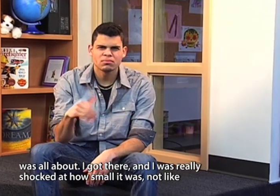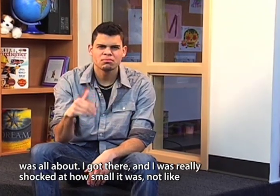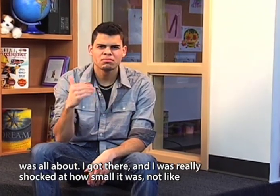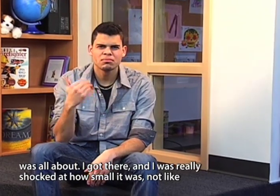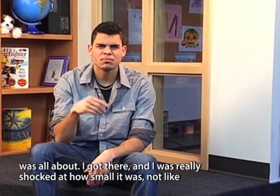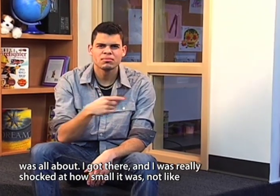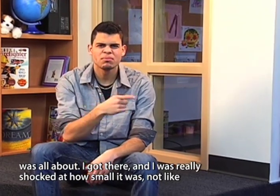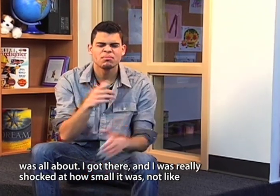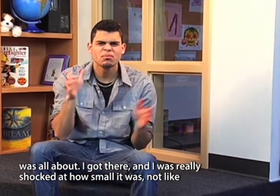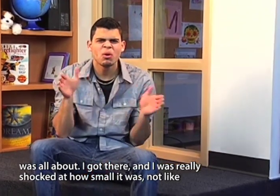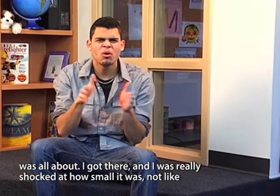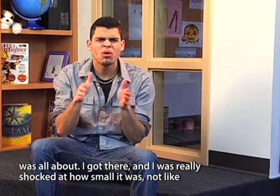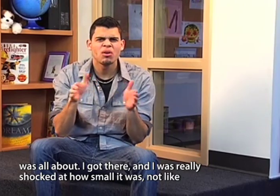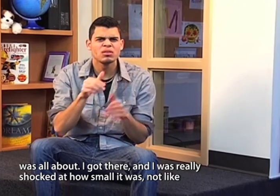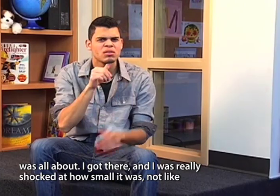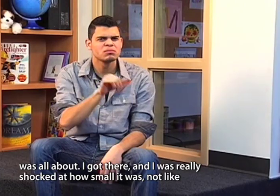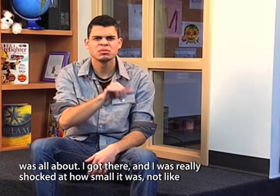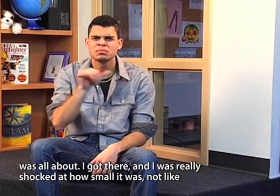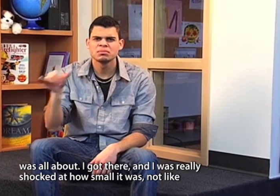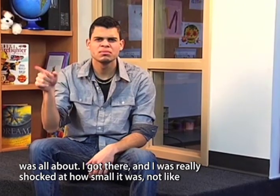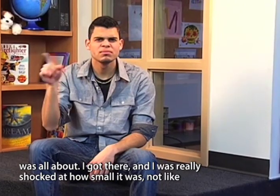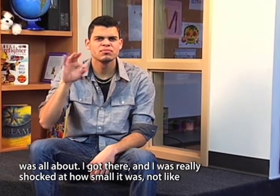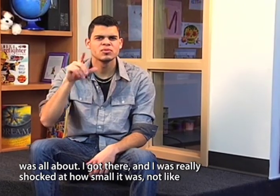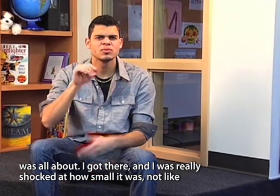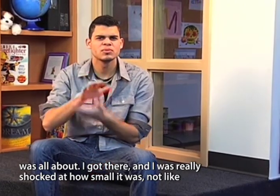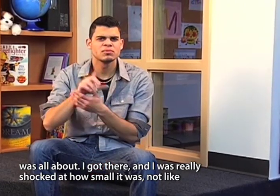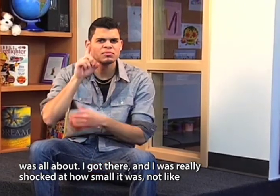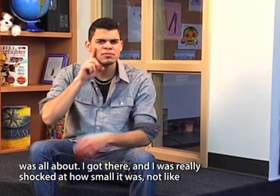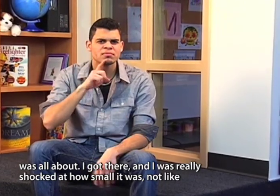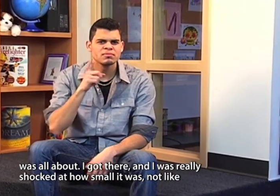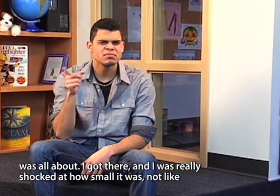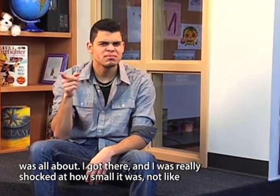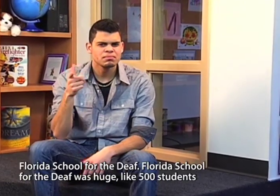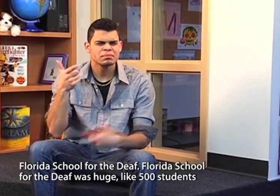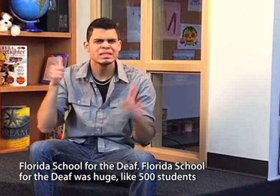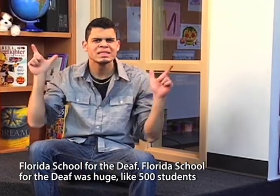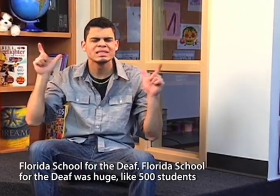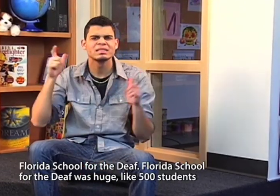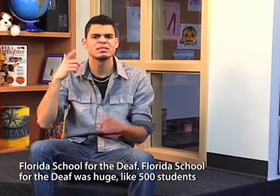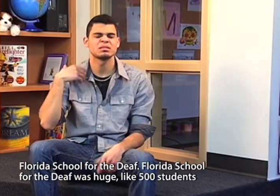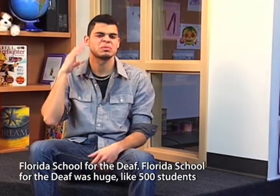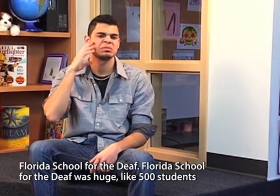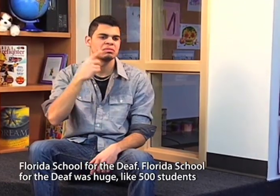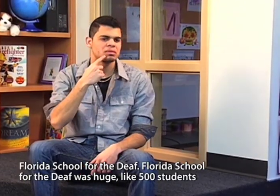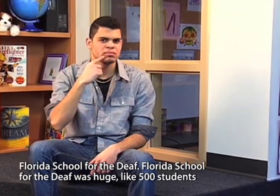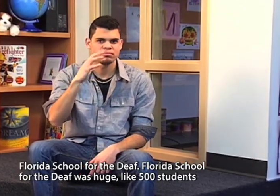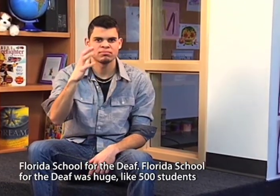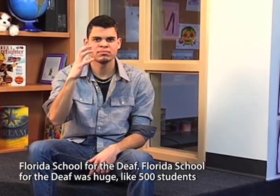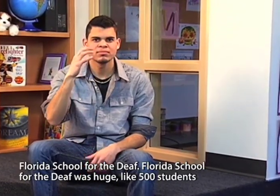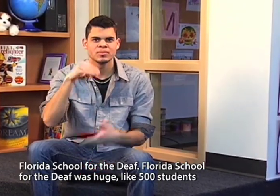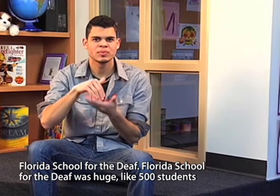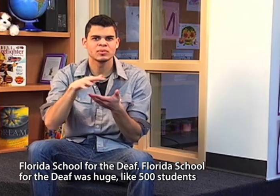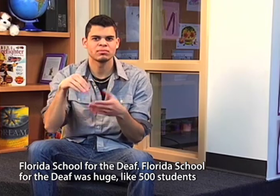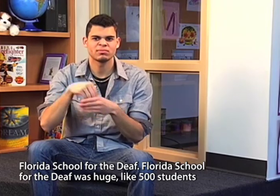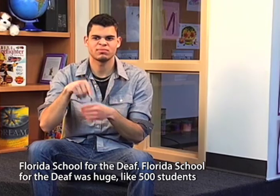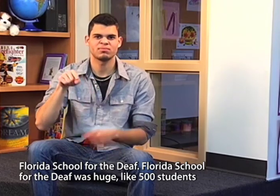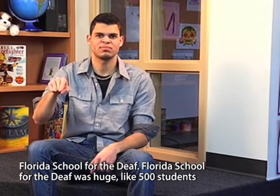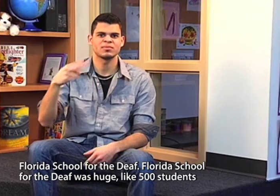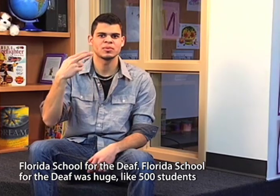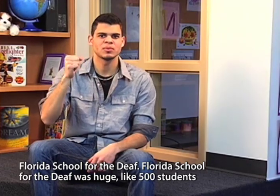I got there and I was really shocked at how small it was. Not like Florida School for the Deaf. Florida School for the Deaf was huge, like 500